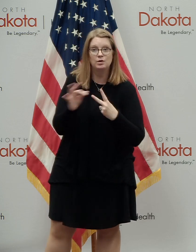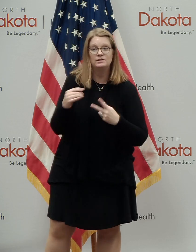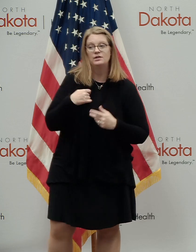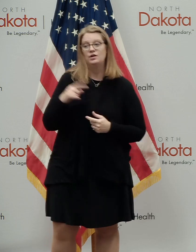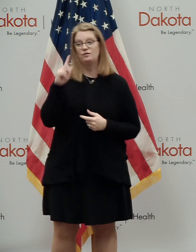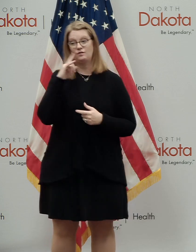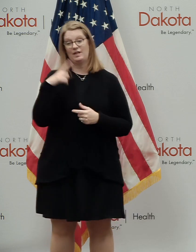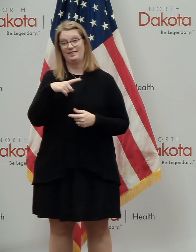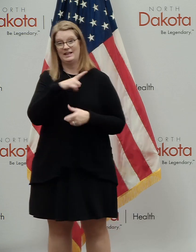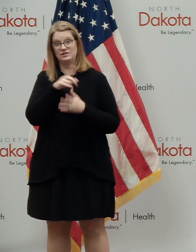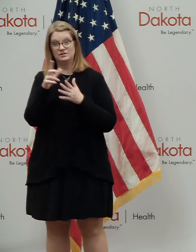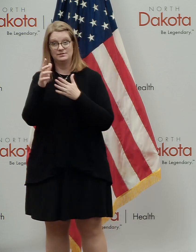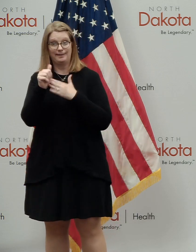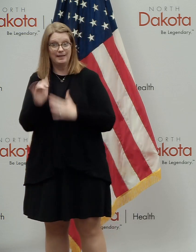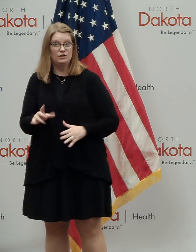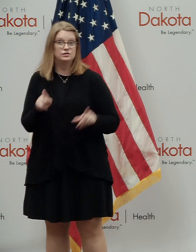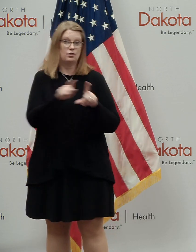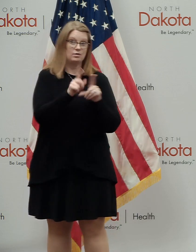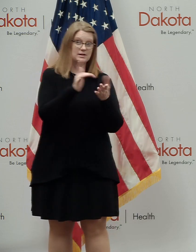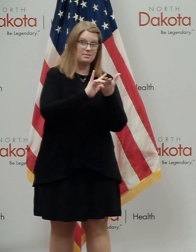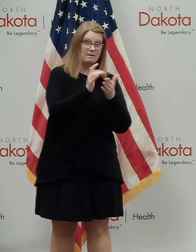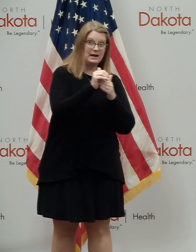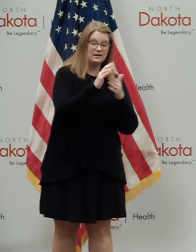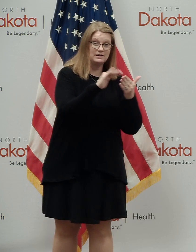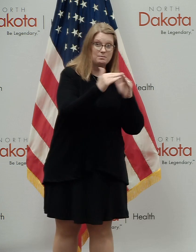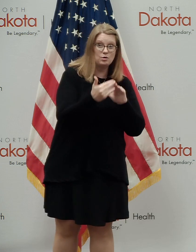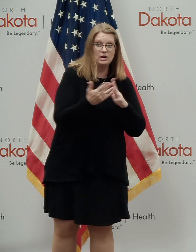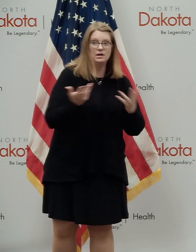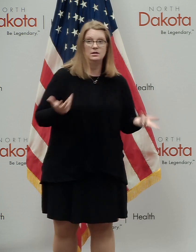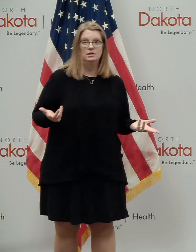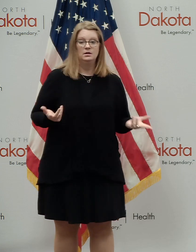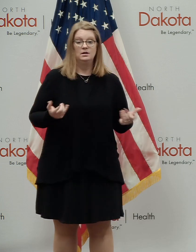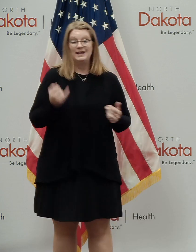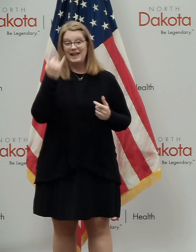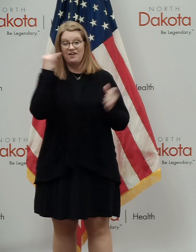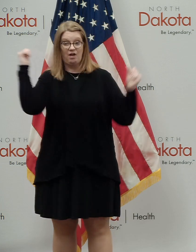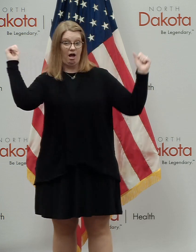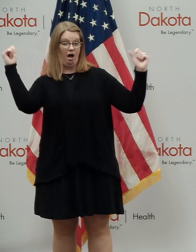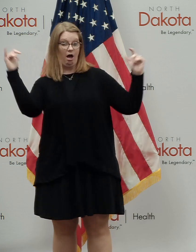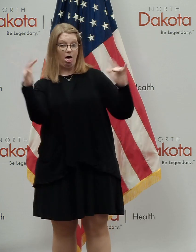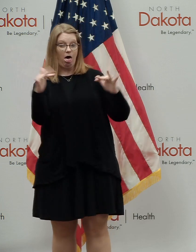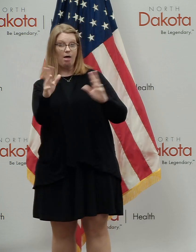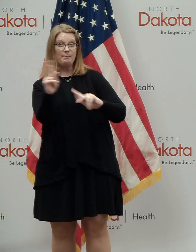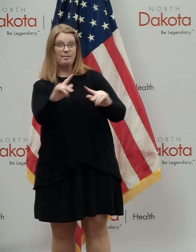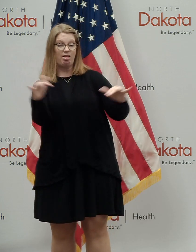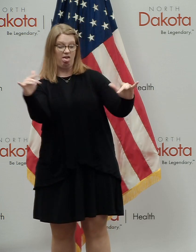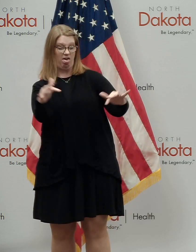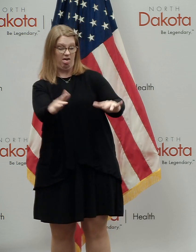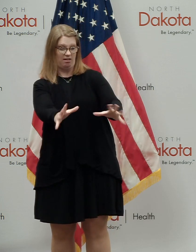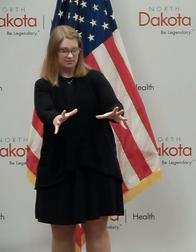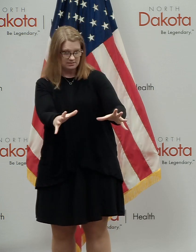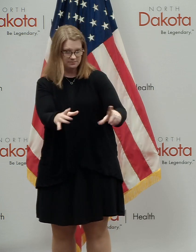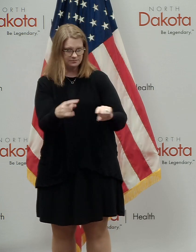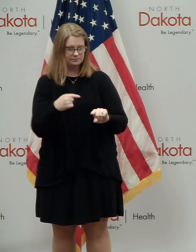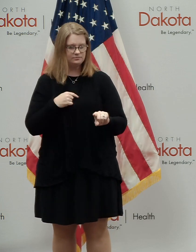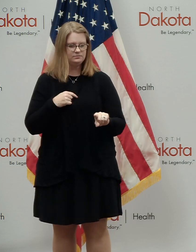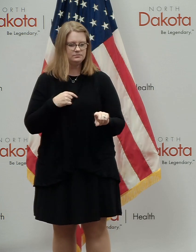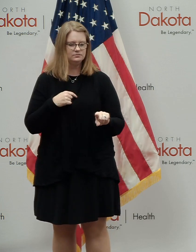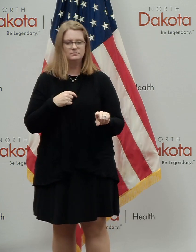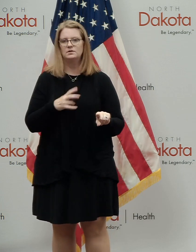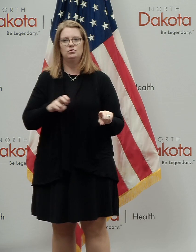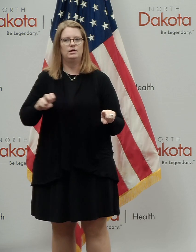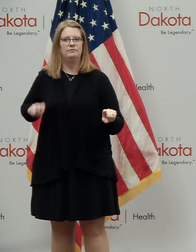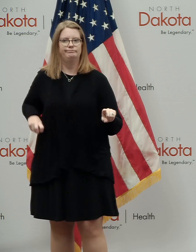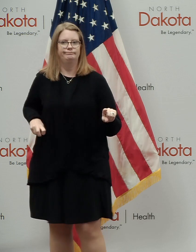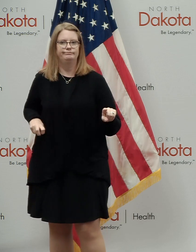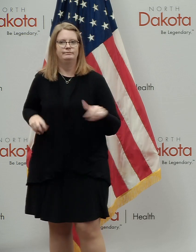heard it from the medical community, which is if there is a large event, you can choose to not go to it. Many of that stuff is available even in the rural areas